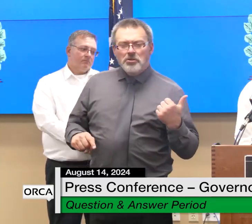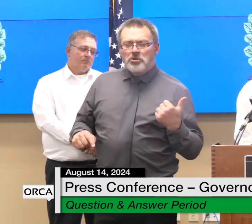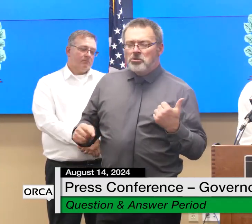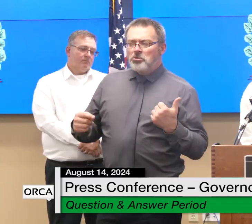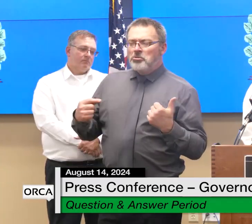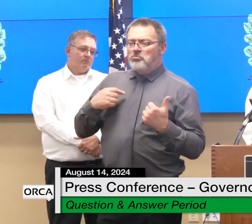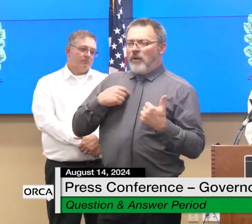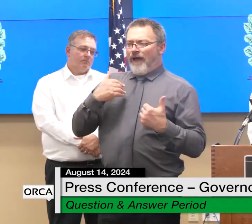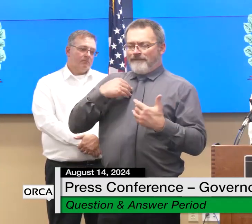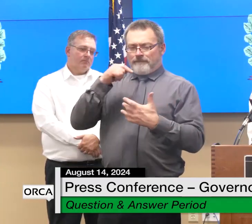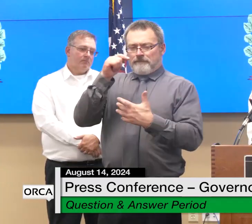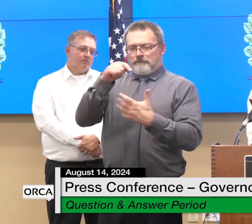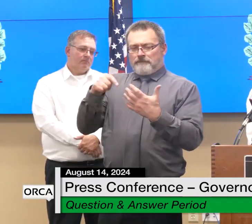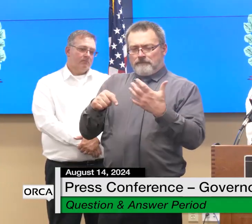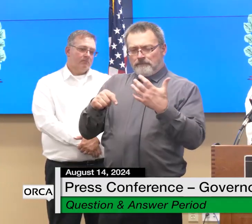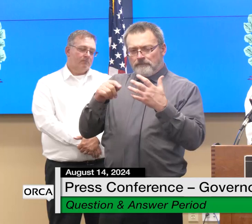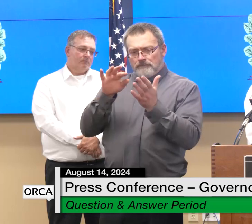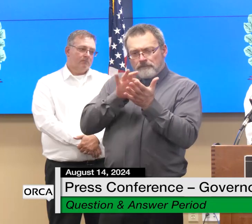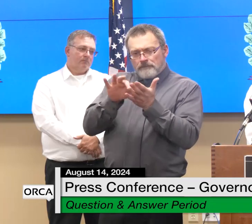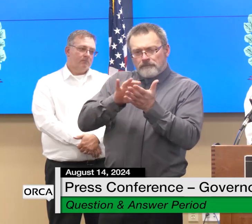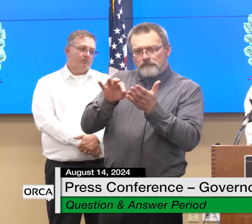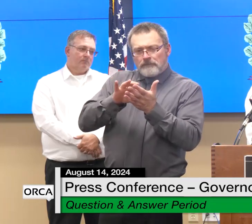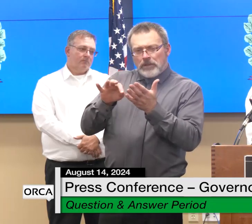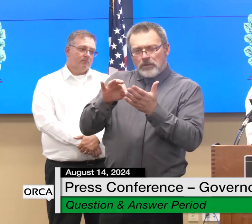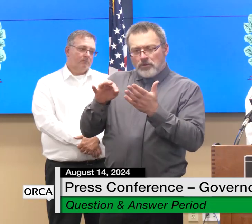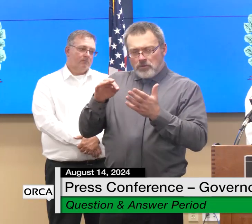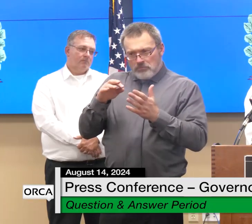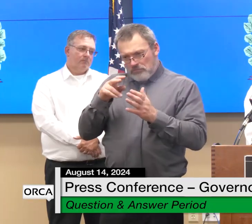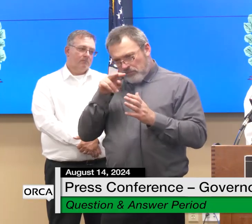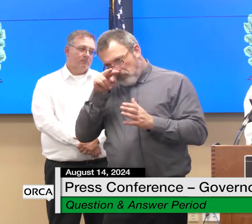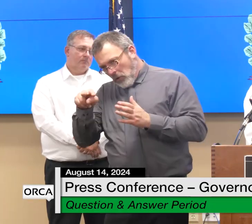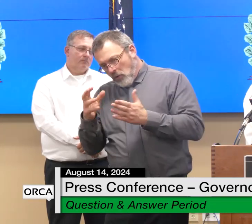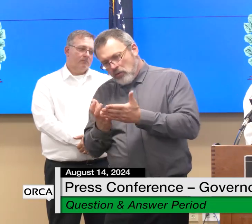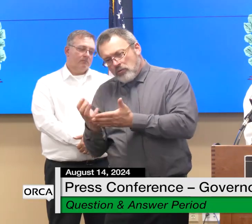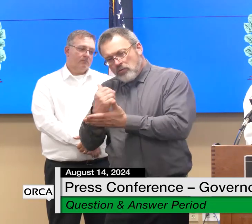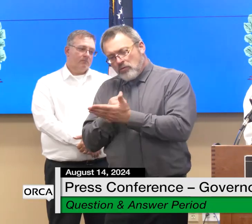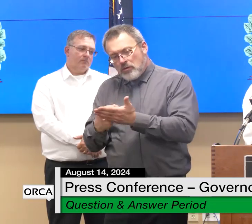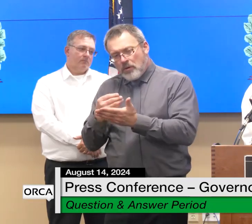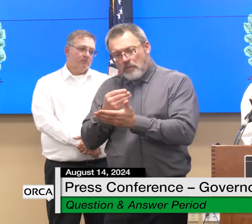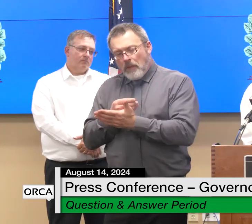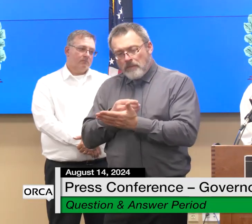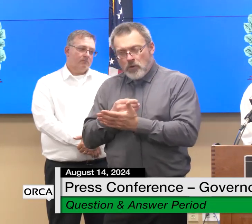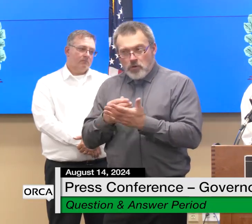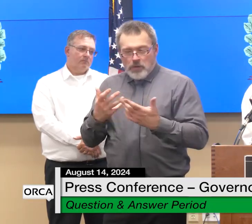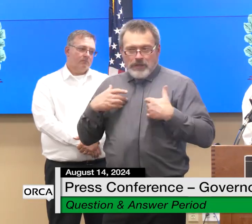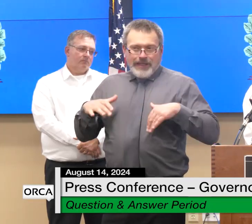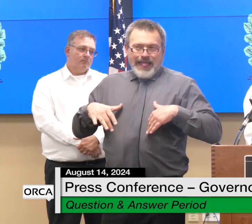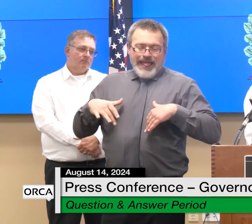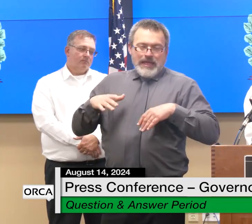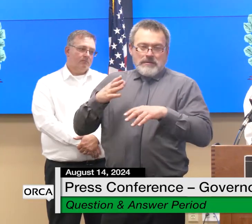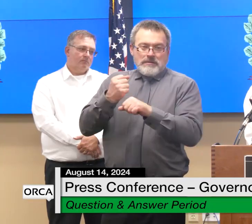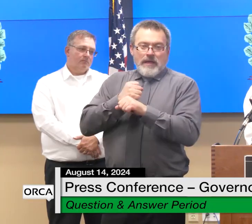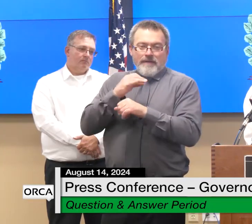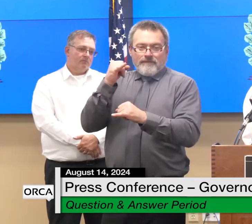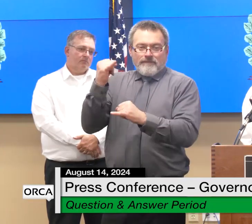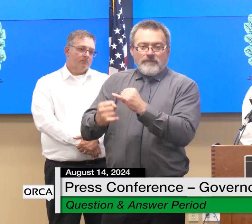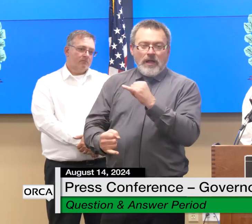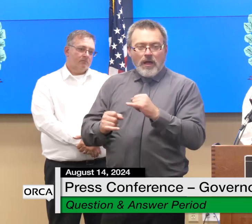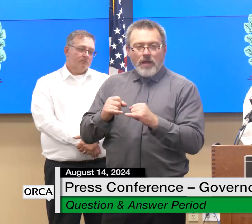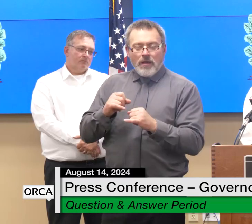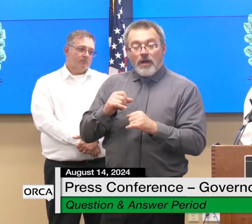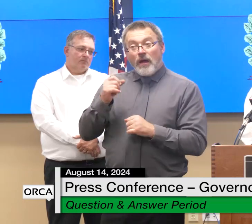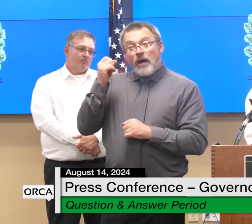we'll see it in the numbers when the revenues come in. But the state parks, for instance,